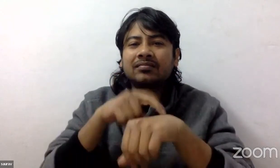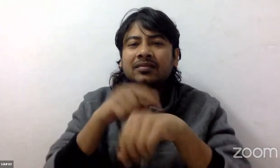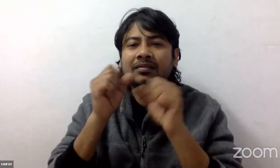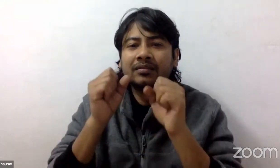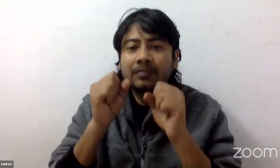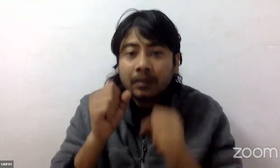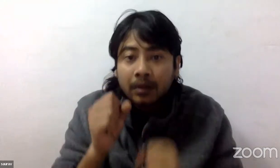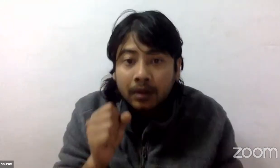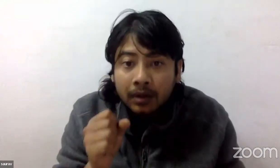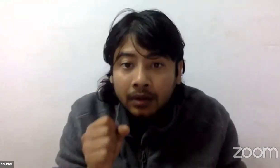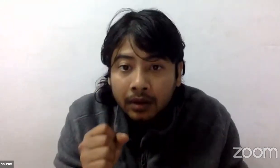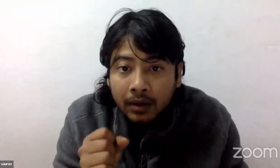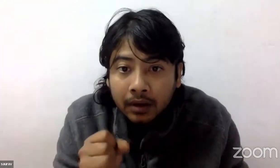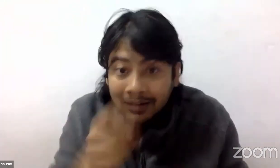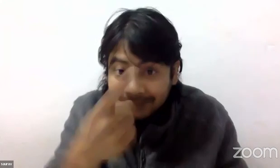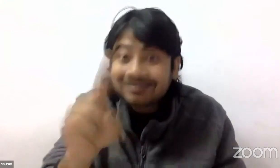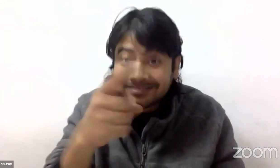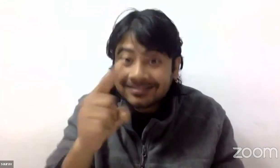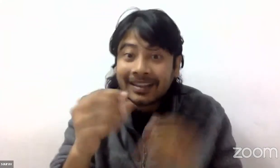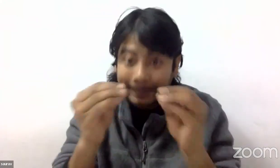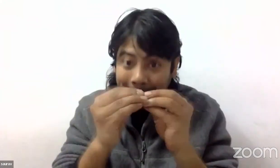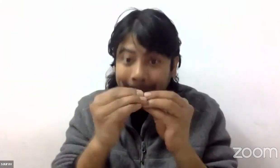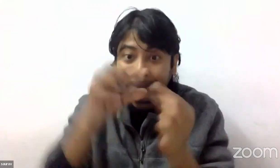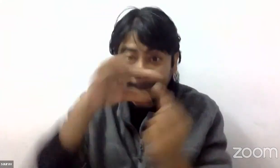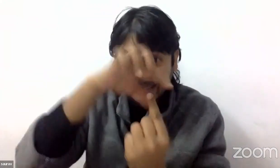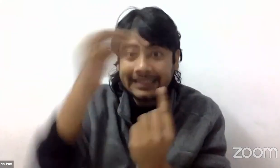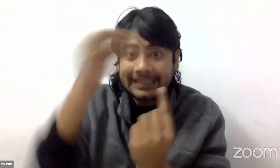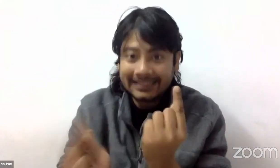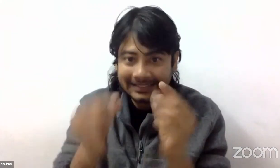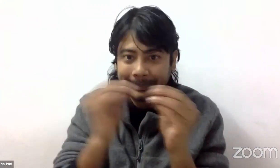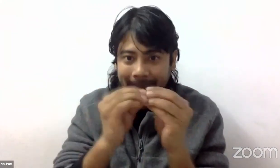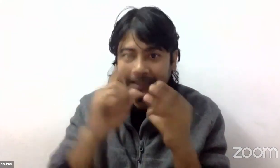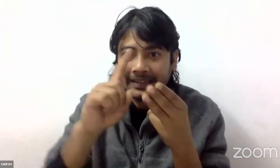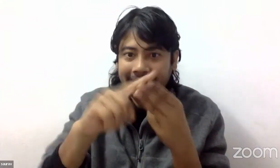No time, no questions today. Otherwise, we'll miss on the entire session.